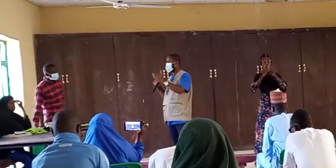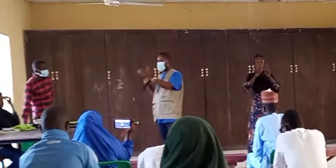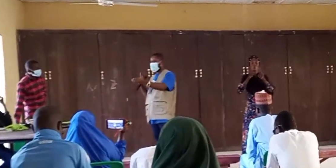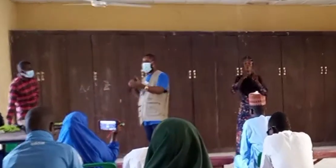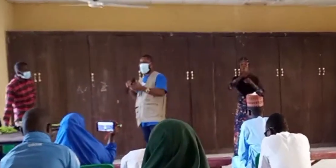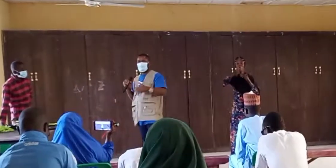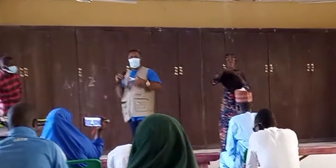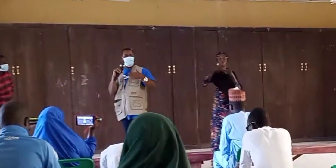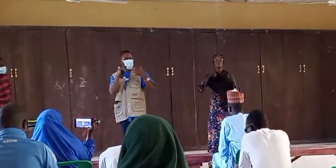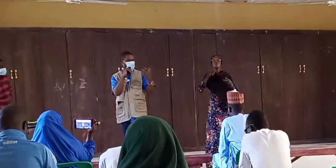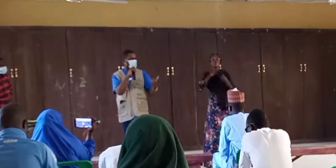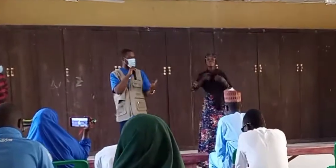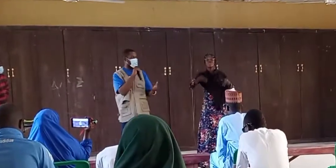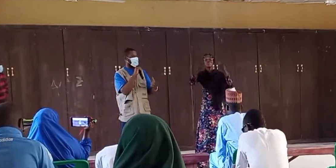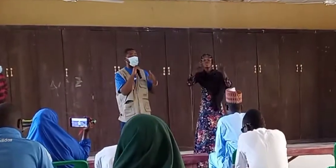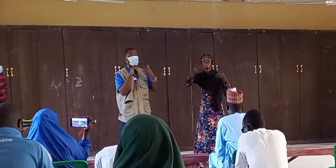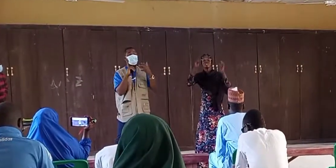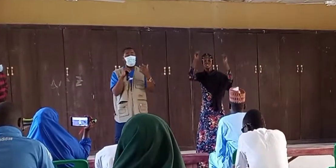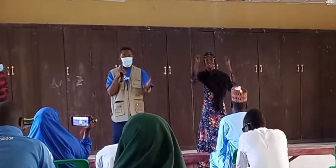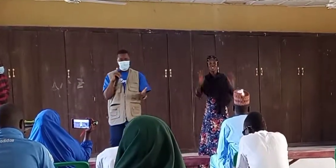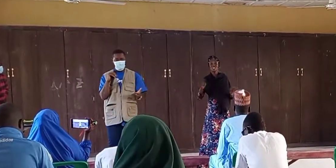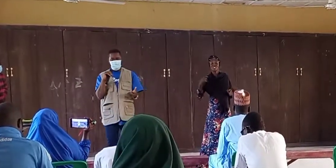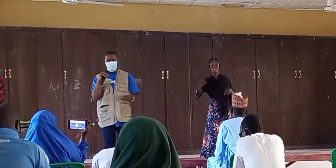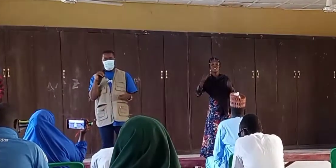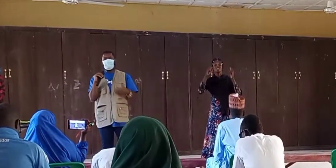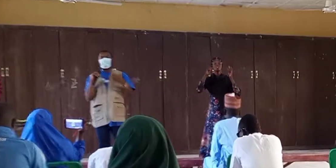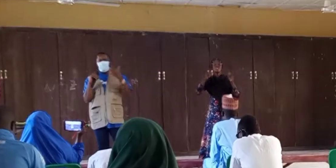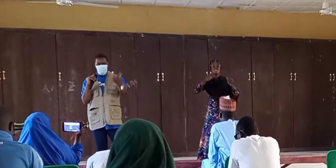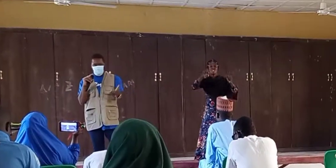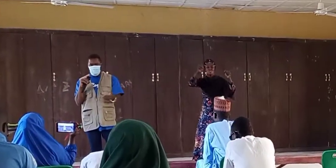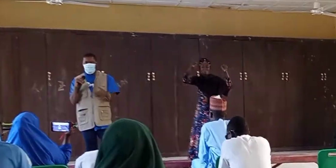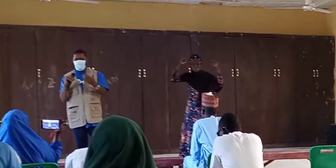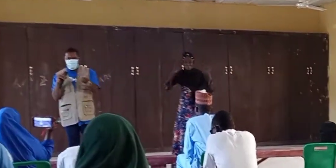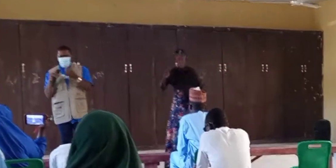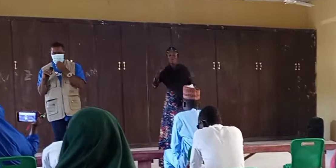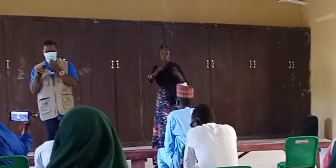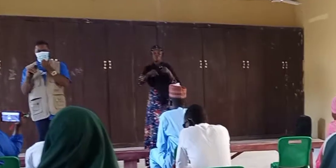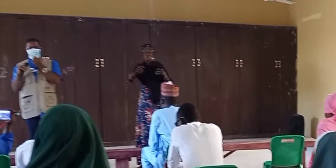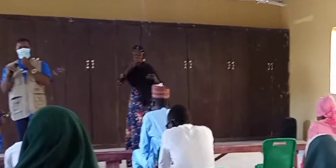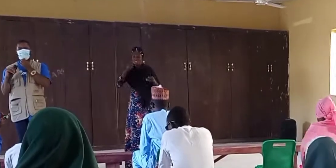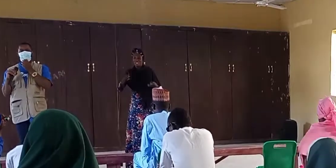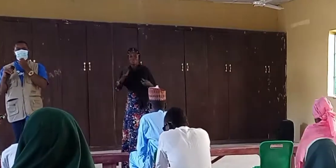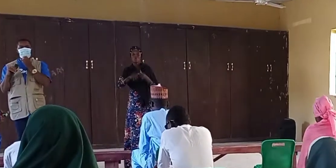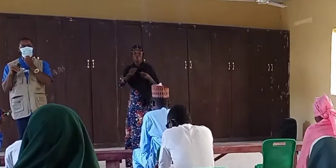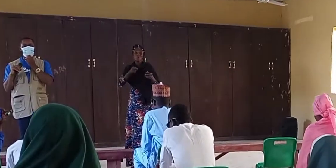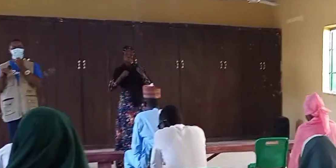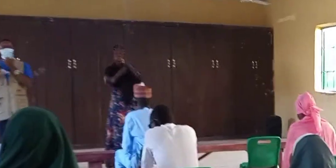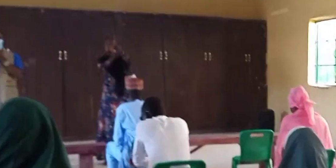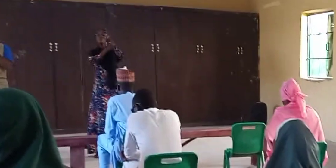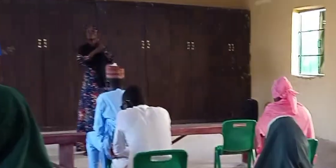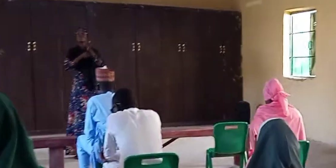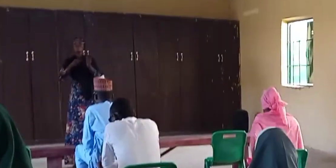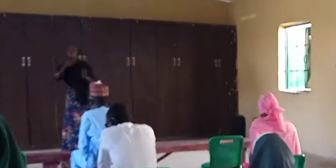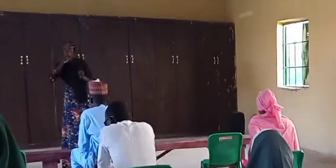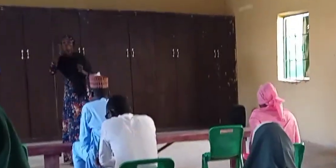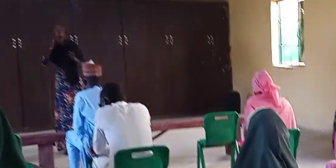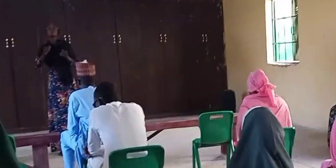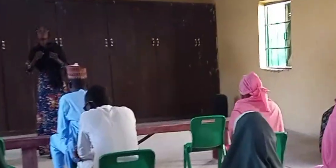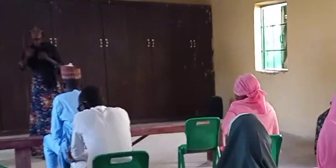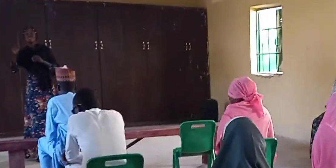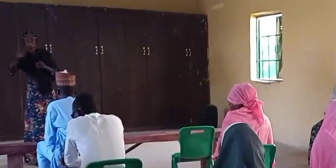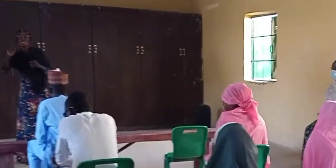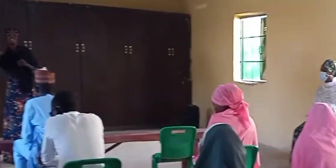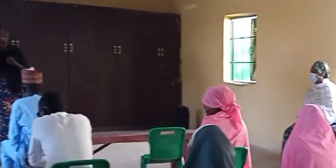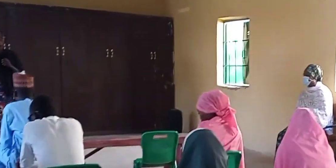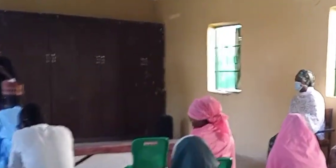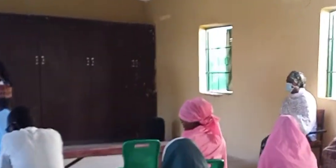giving the teacher the capacity that she needs to be able to support. It's not the same time, it's not the same instruction